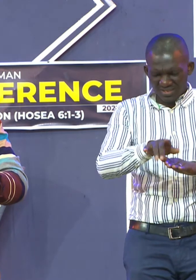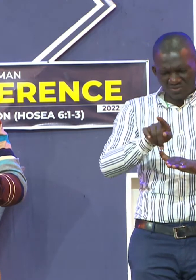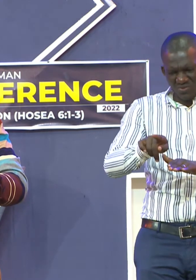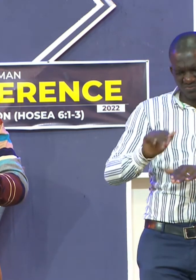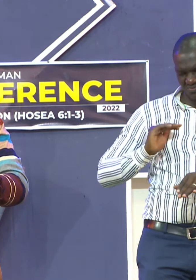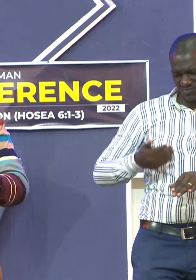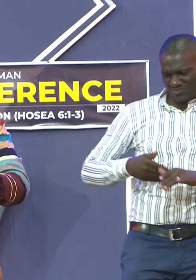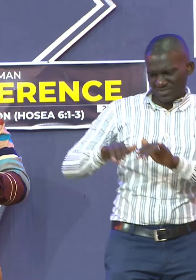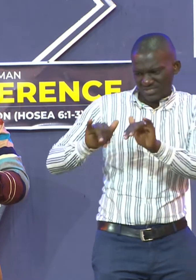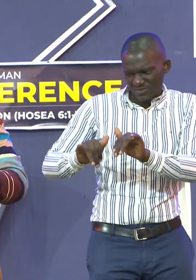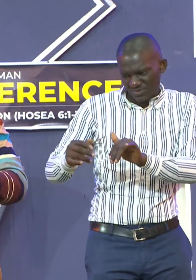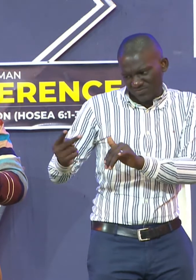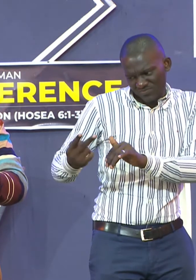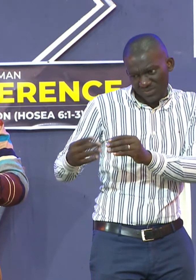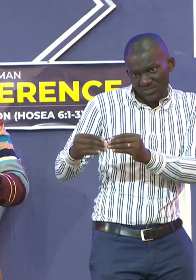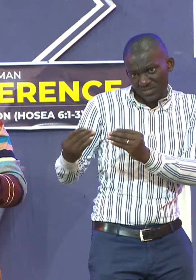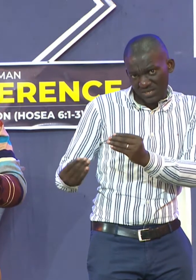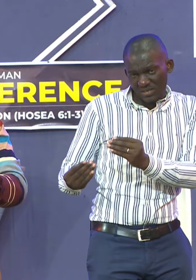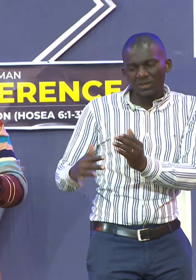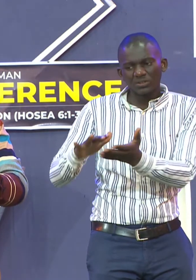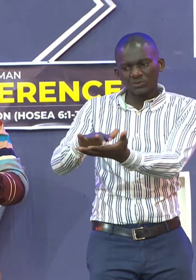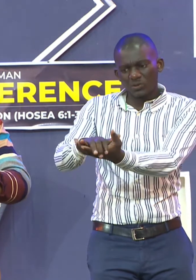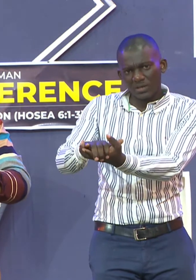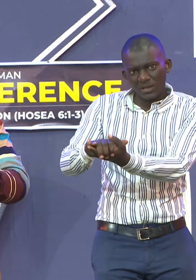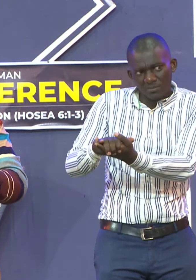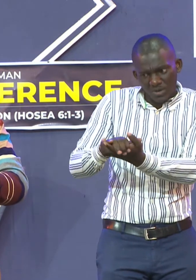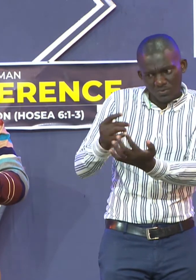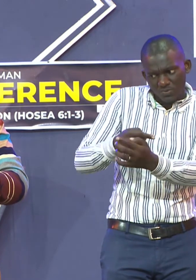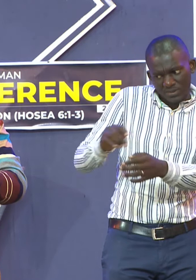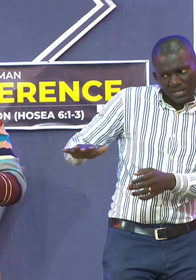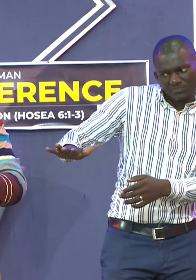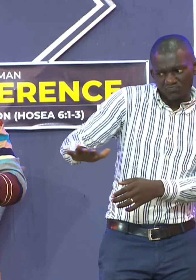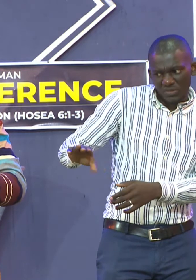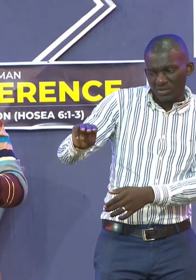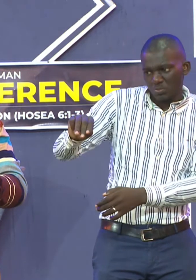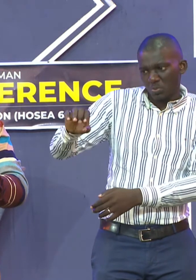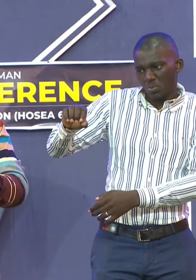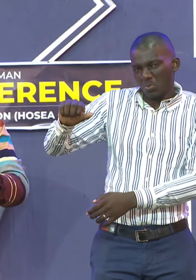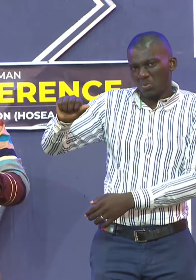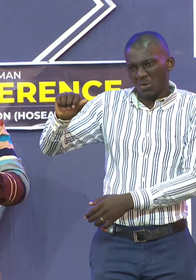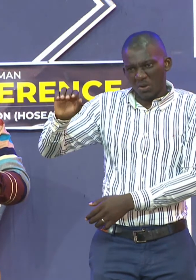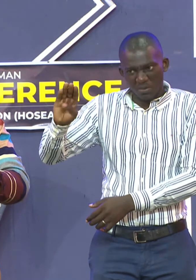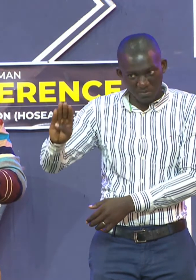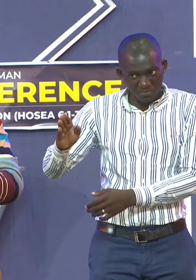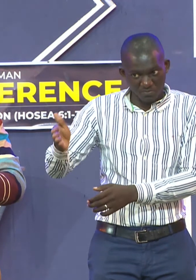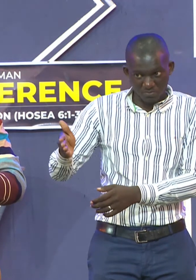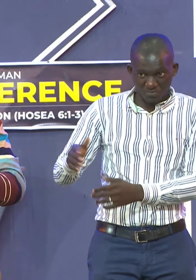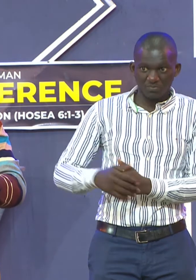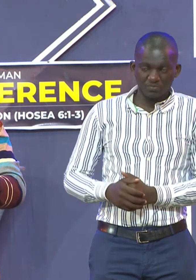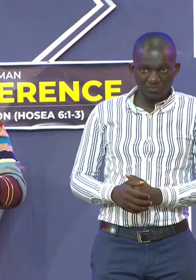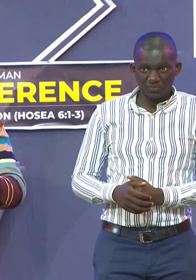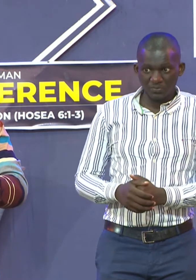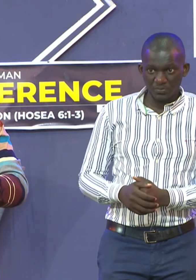bombi. Nebawasa ku bakazi ba Moabu. Erinnya ly'omu Olupa n'erinnya ly'owookubiri